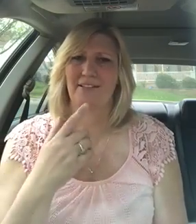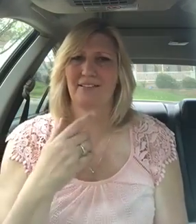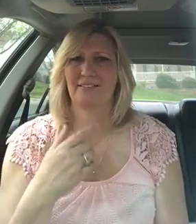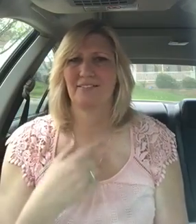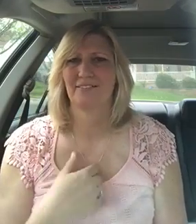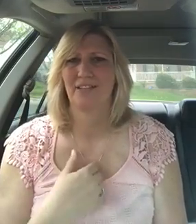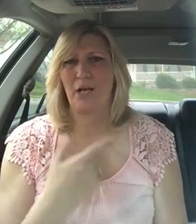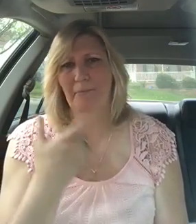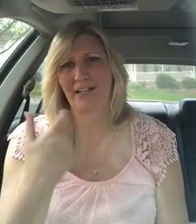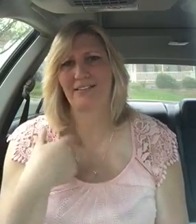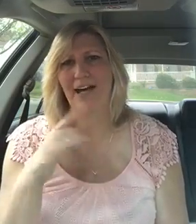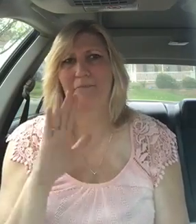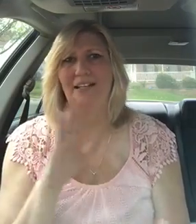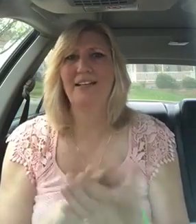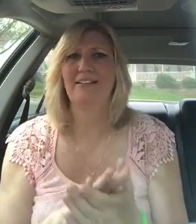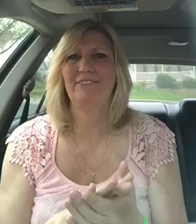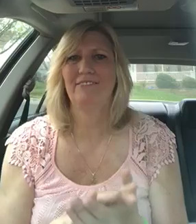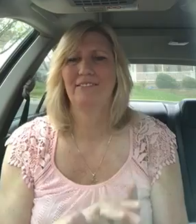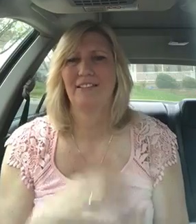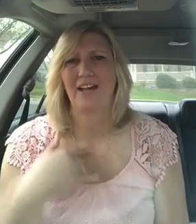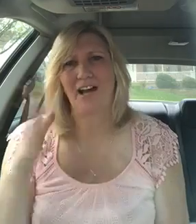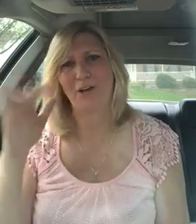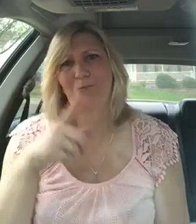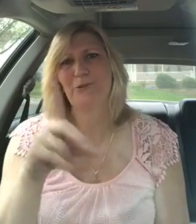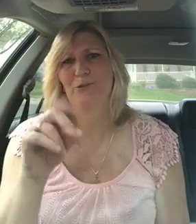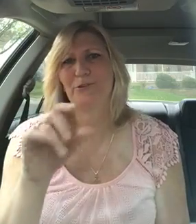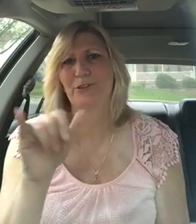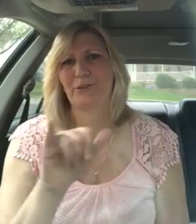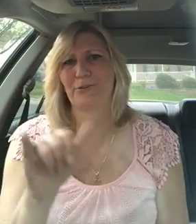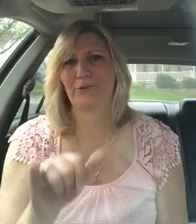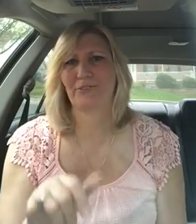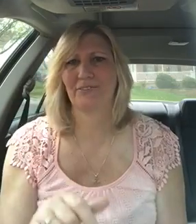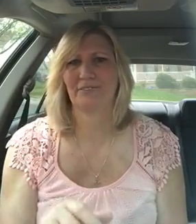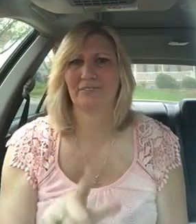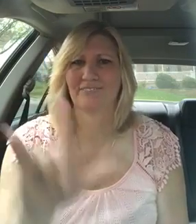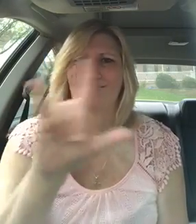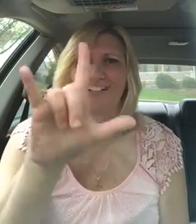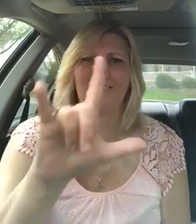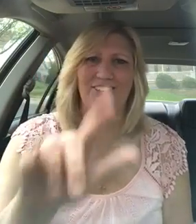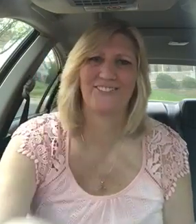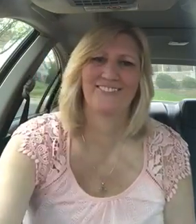and because I believe, I hope you do too. Love you.